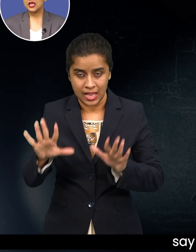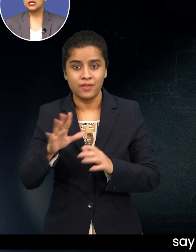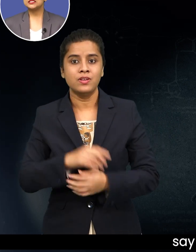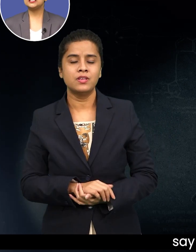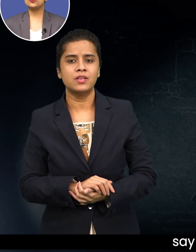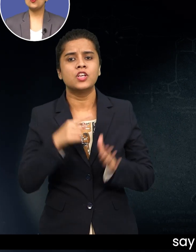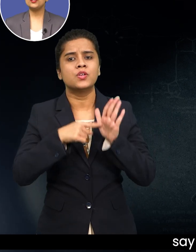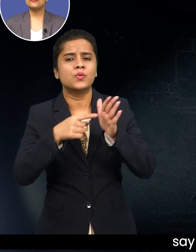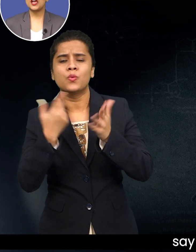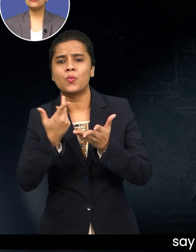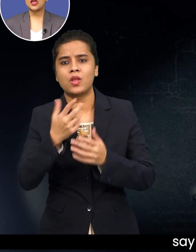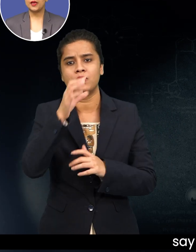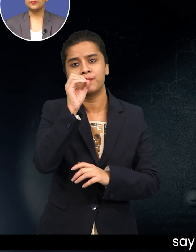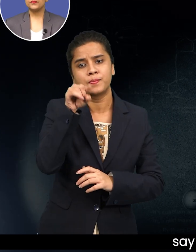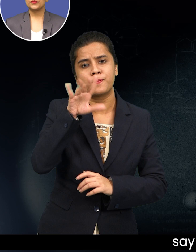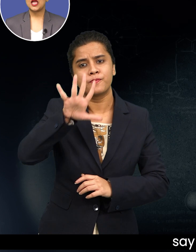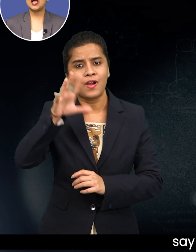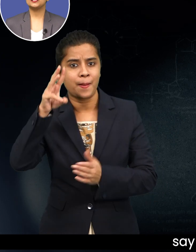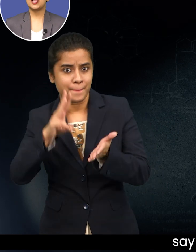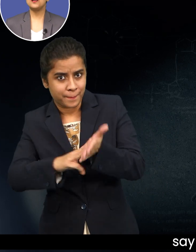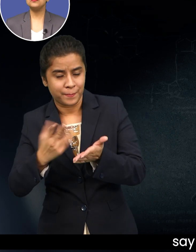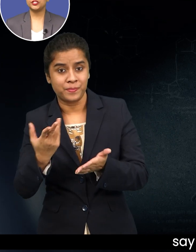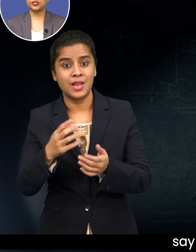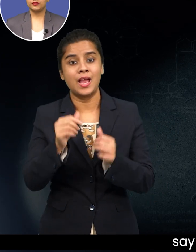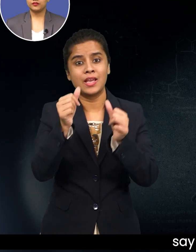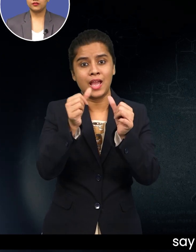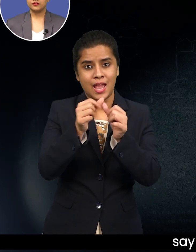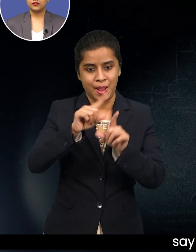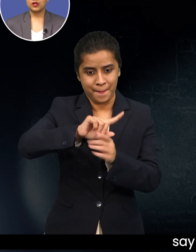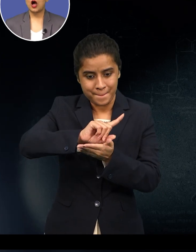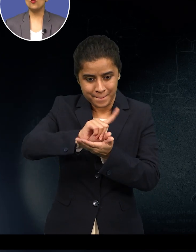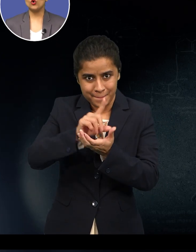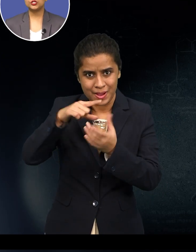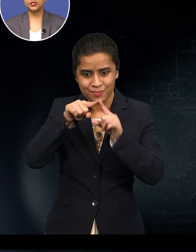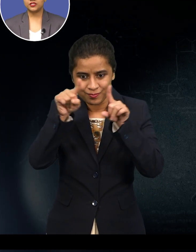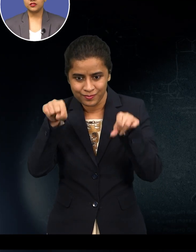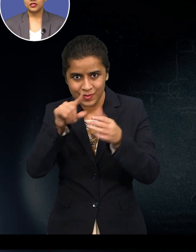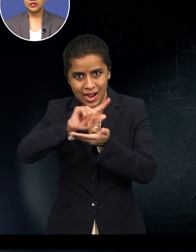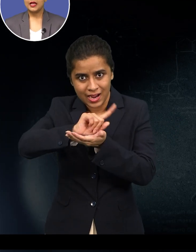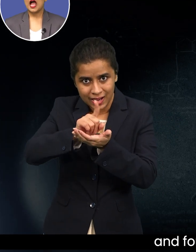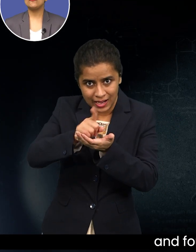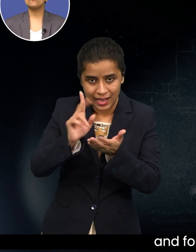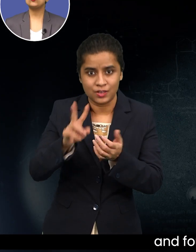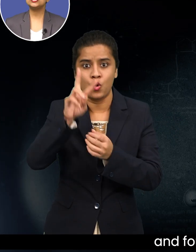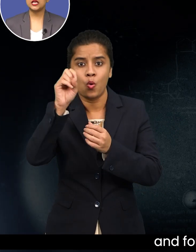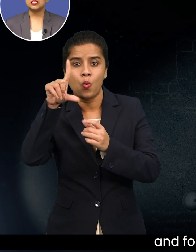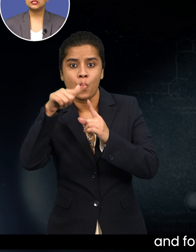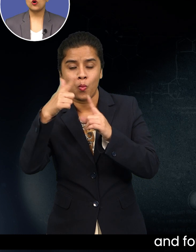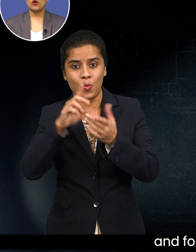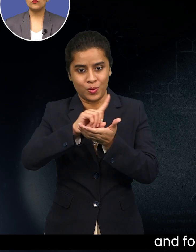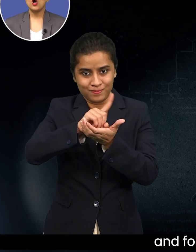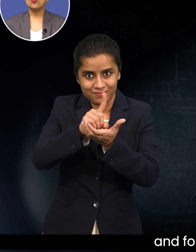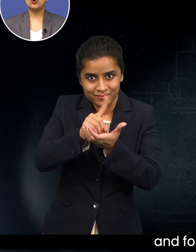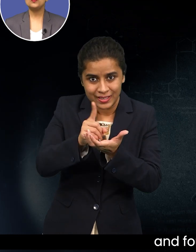say 0.5 m, an ammeter, a voltmeter, and 4